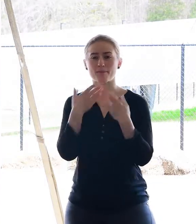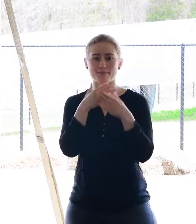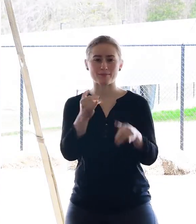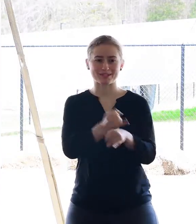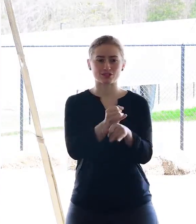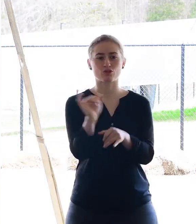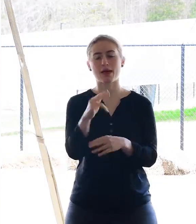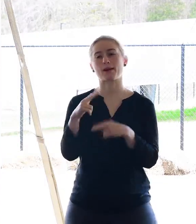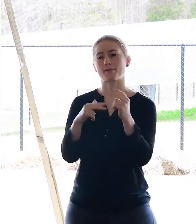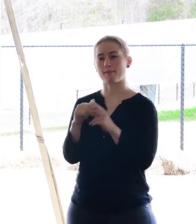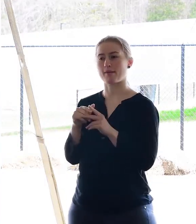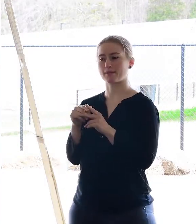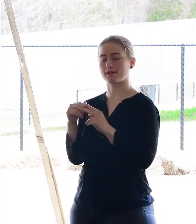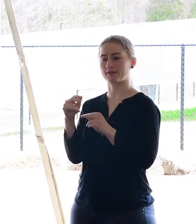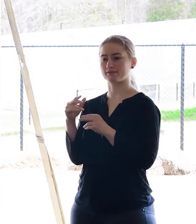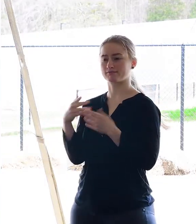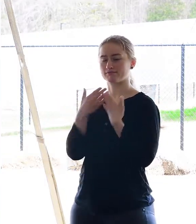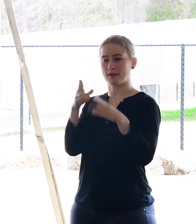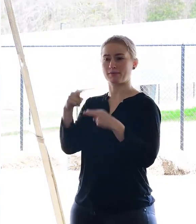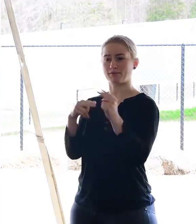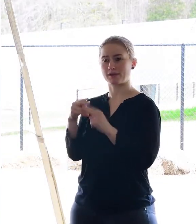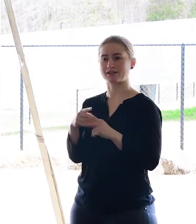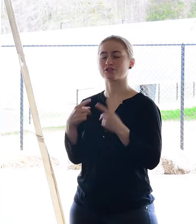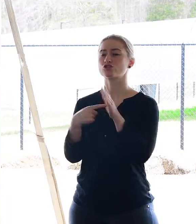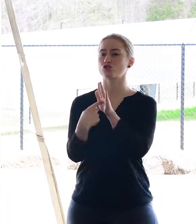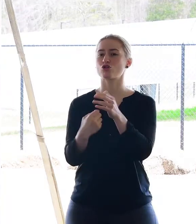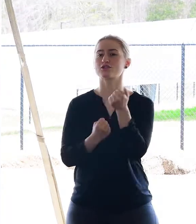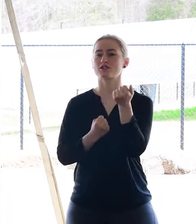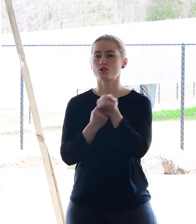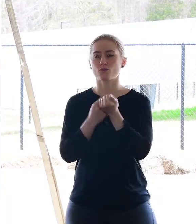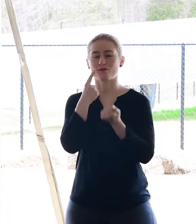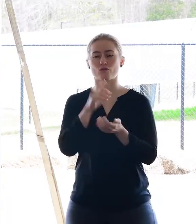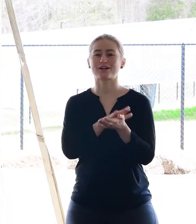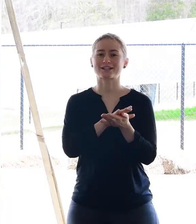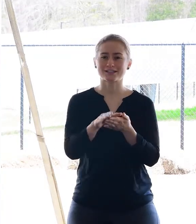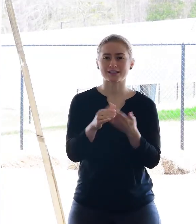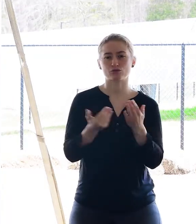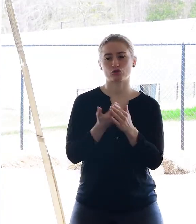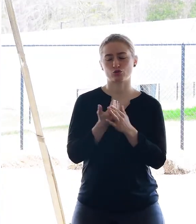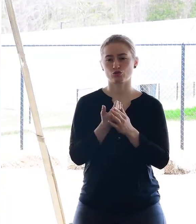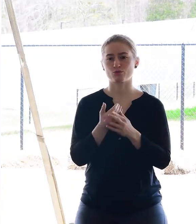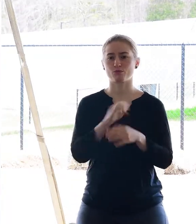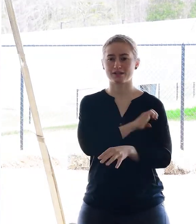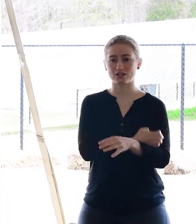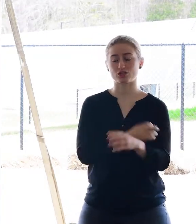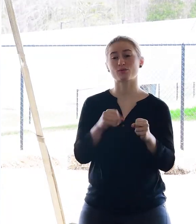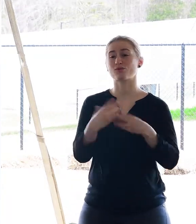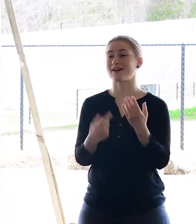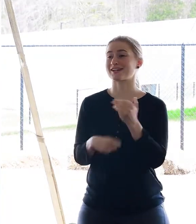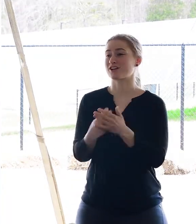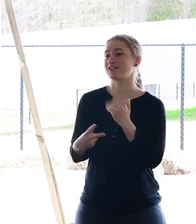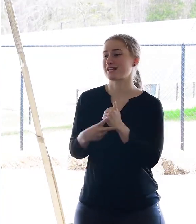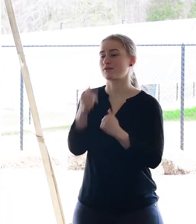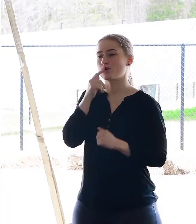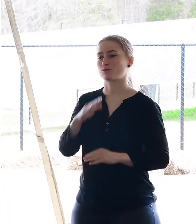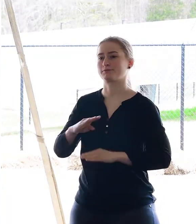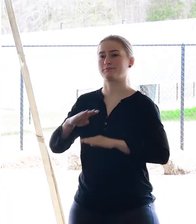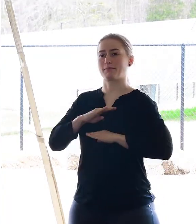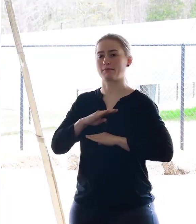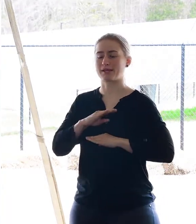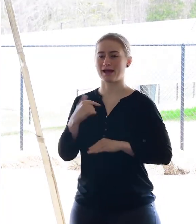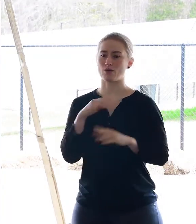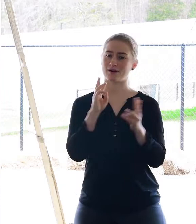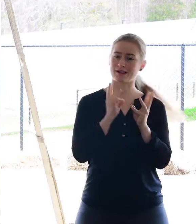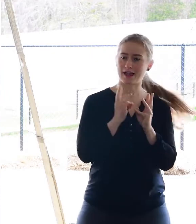buildings demonstrates our support for the development of clean and renewable energy while providing cost savings that will help meet our climate and